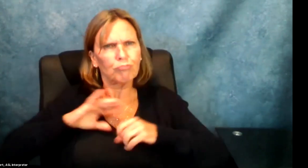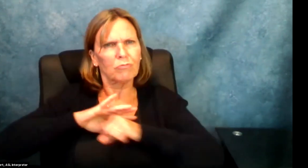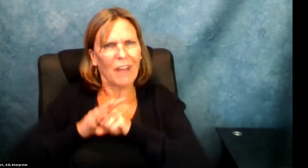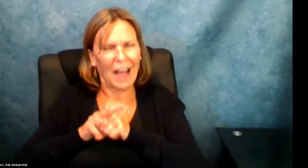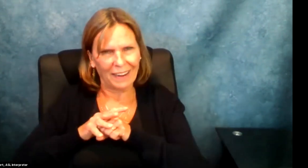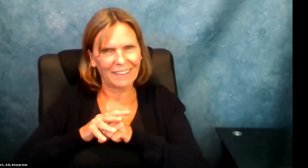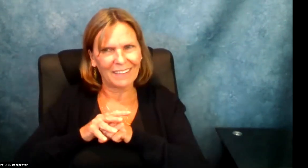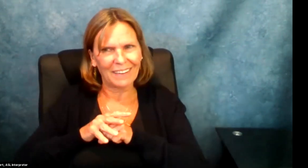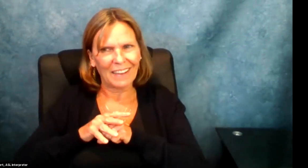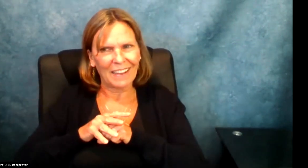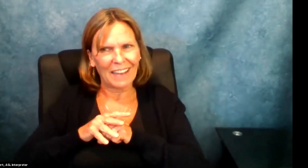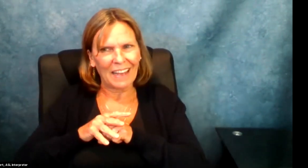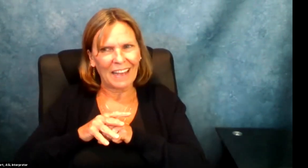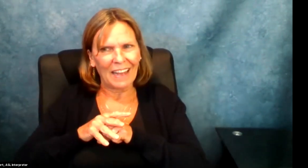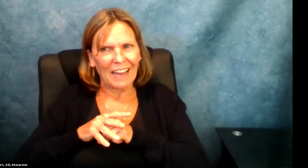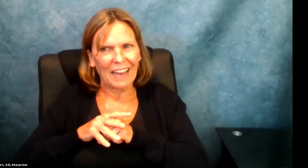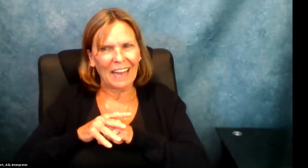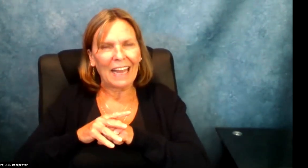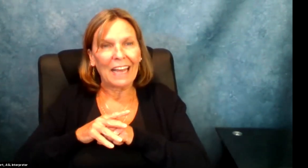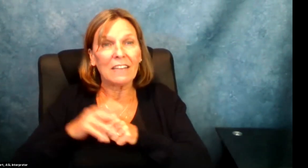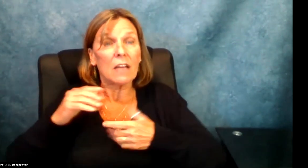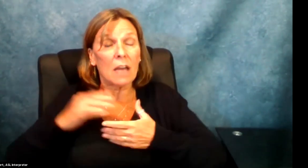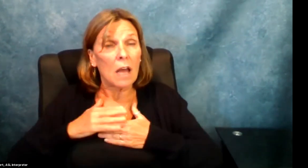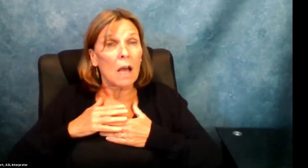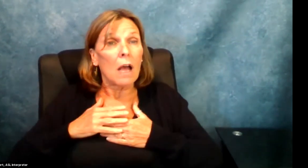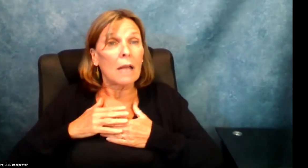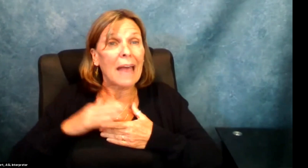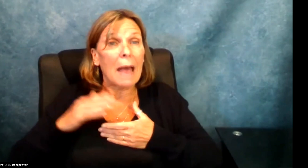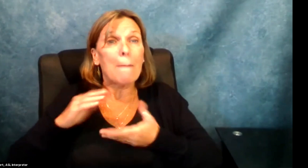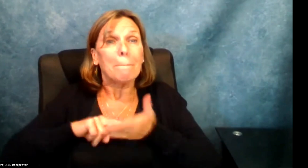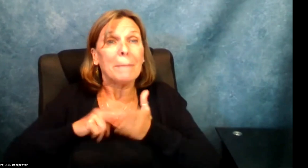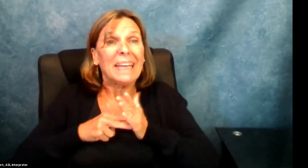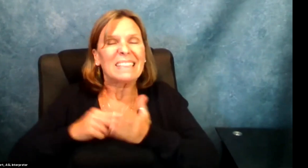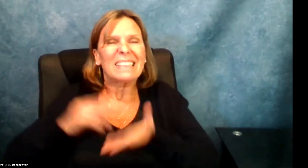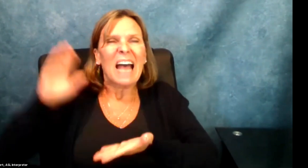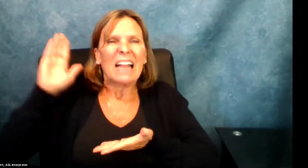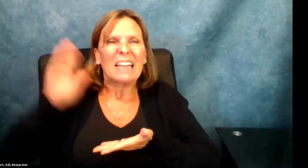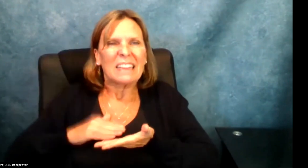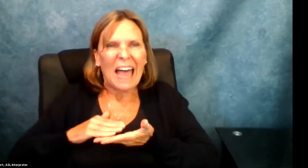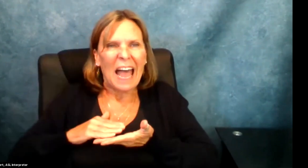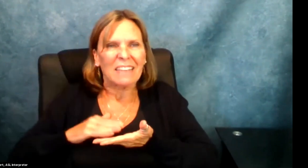replicating through your body and making you potentially more contagious.